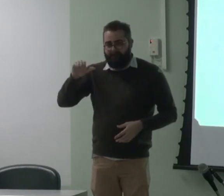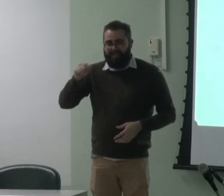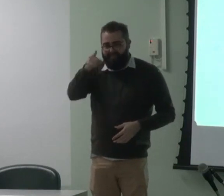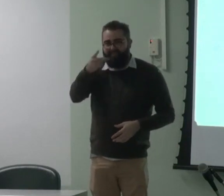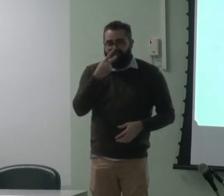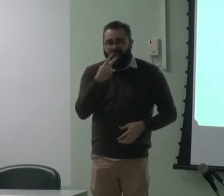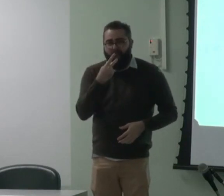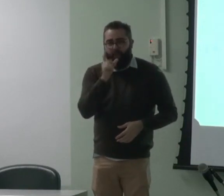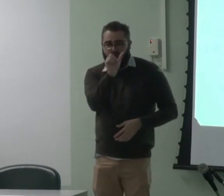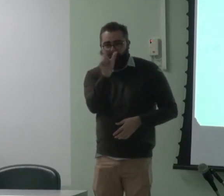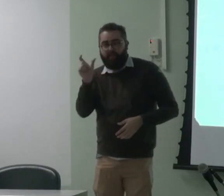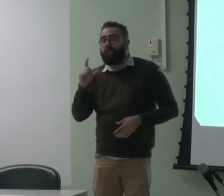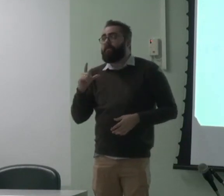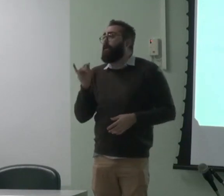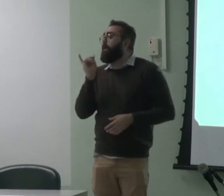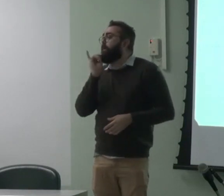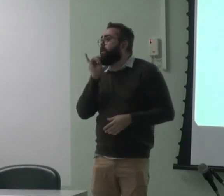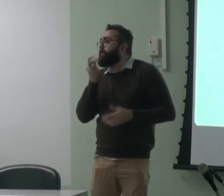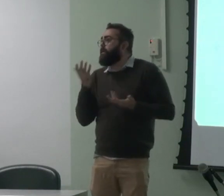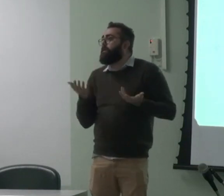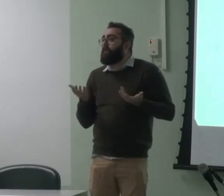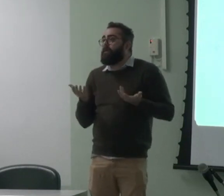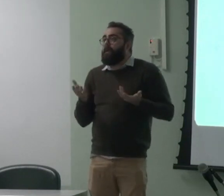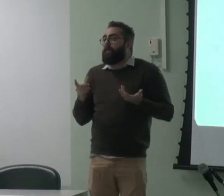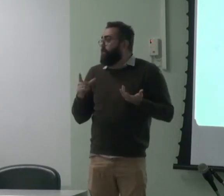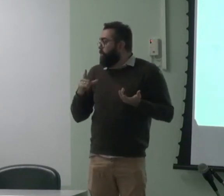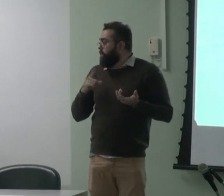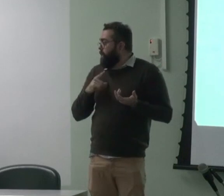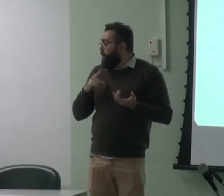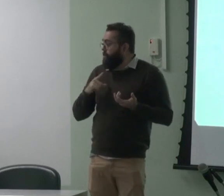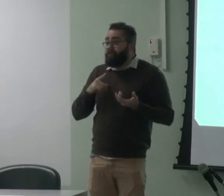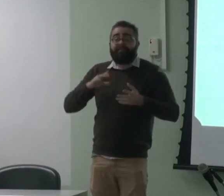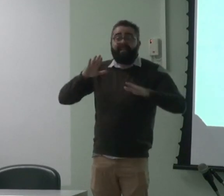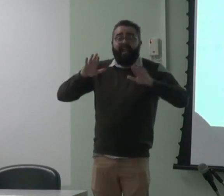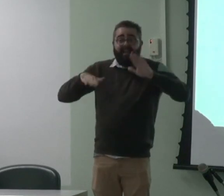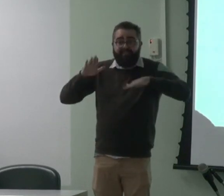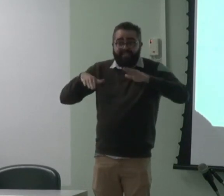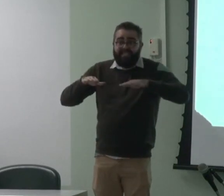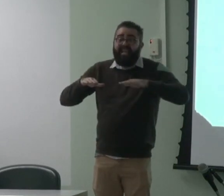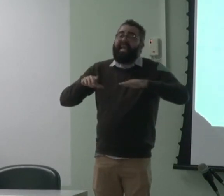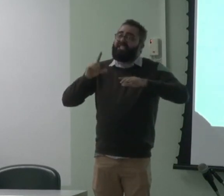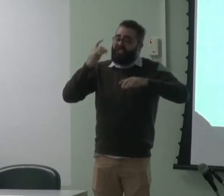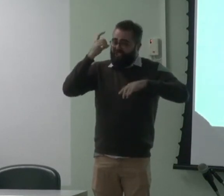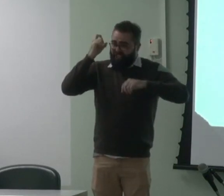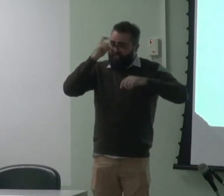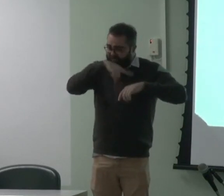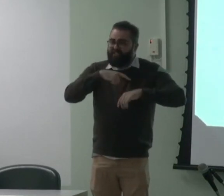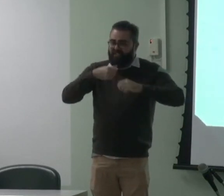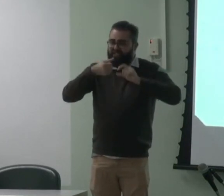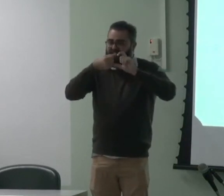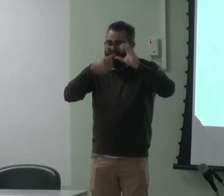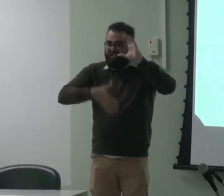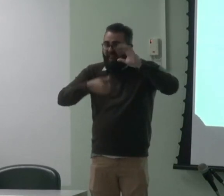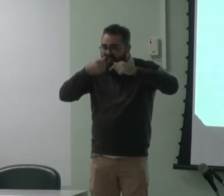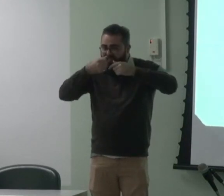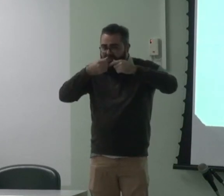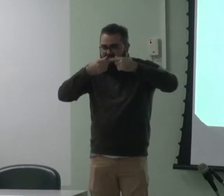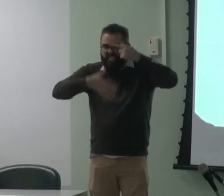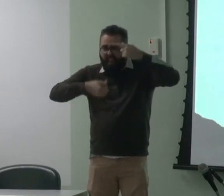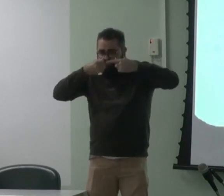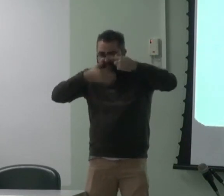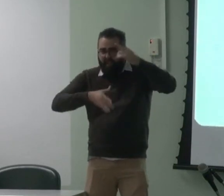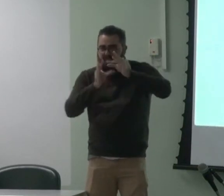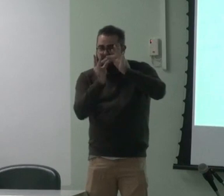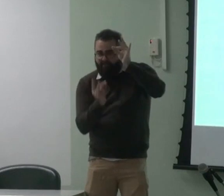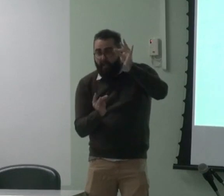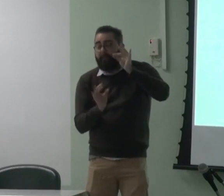have derivations only in some senses. This is quite difficult to describe, but for these cases one can